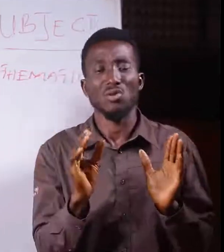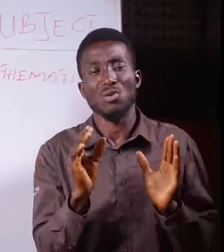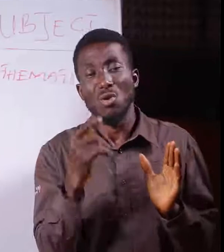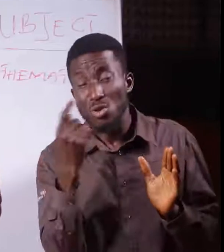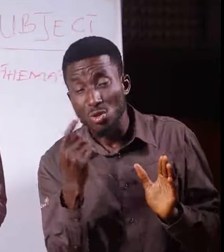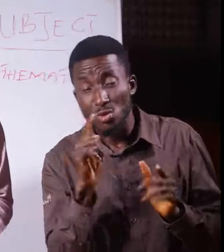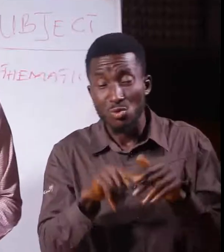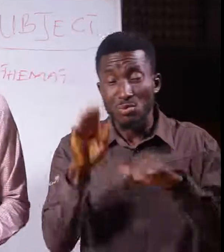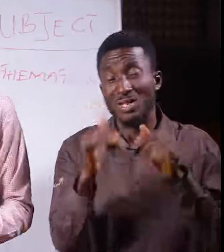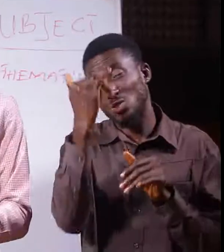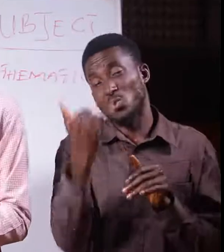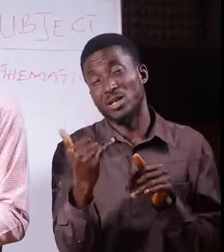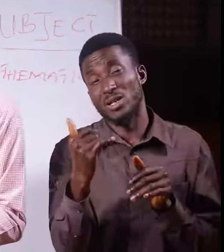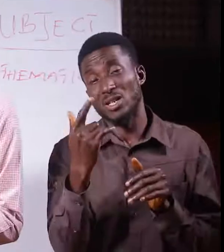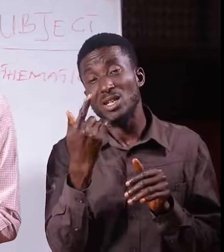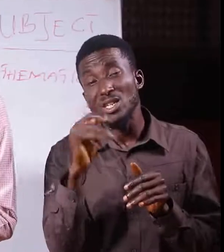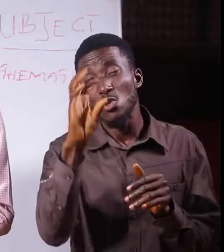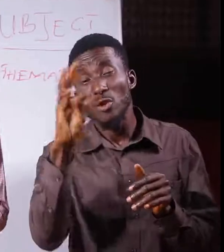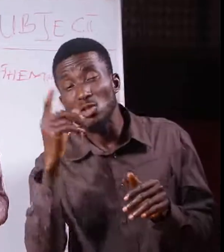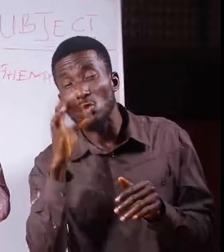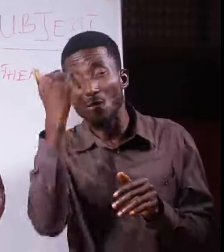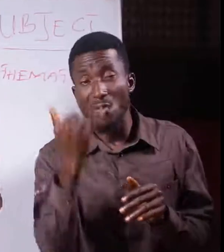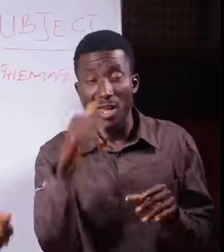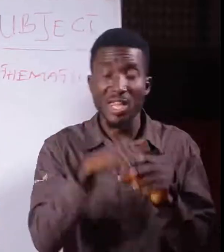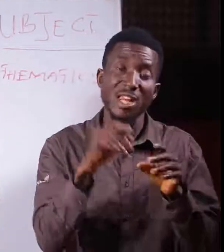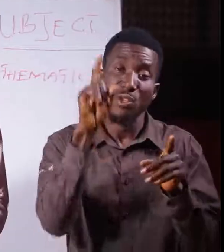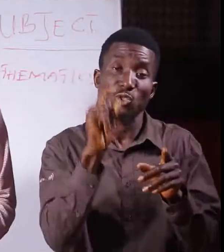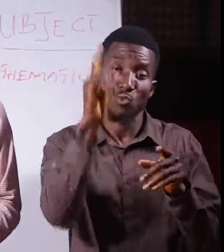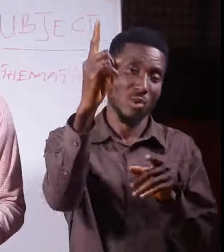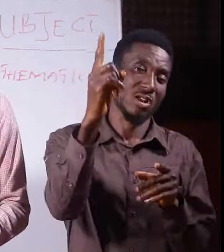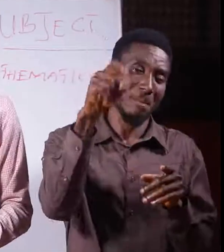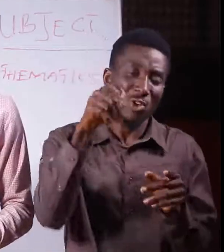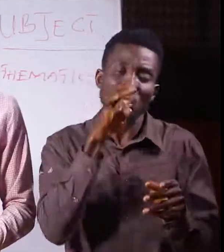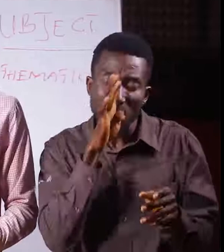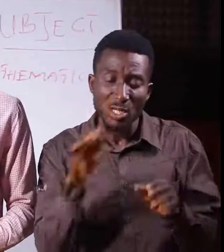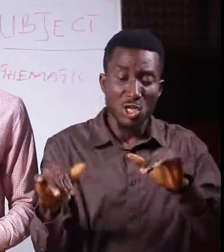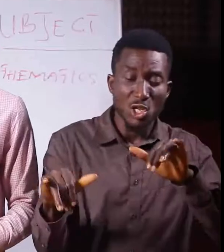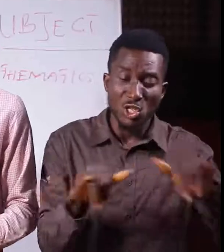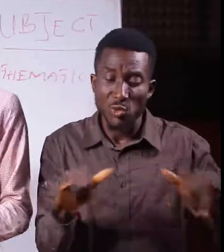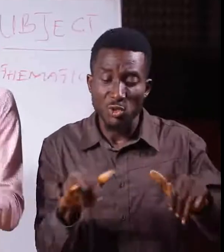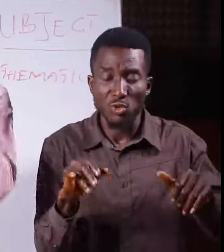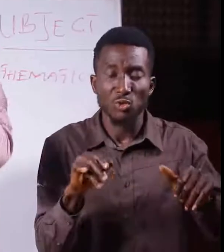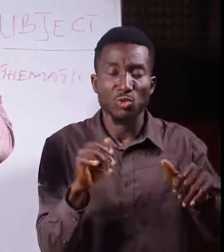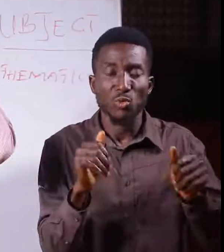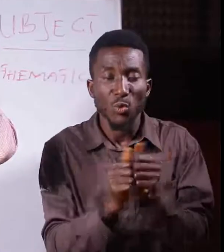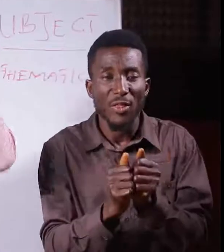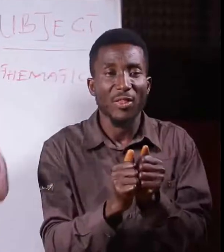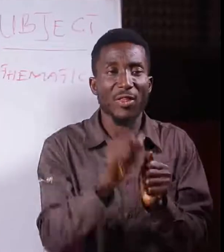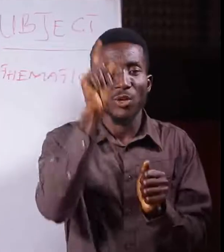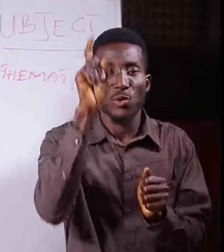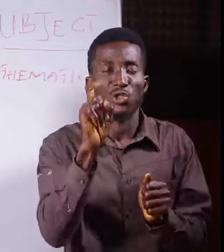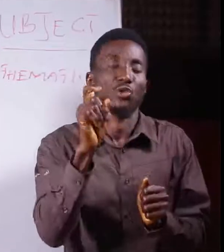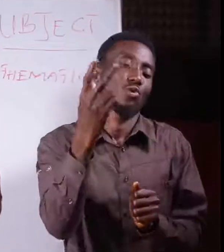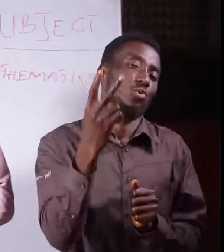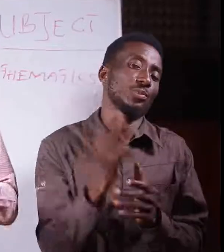to balance y, the coefficient of y in equation 1 must be equals to the coefficient of y in